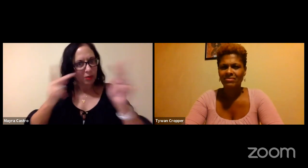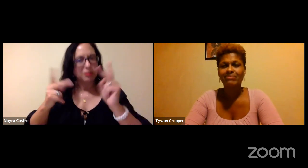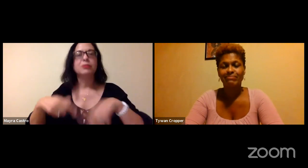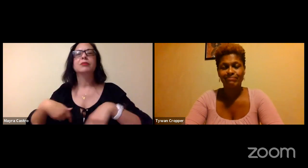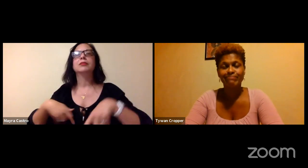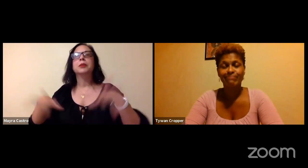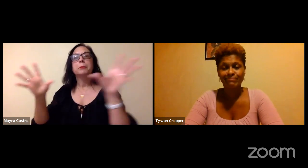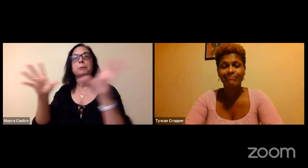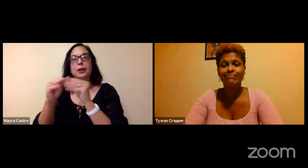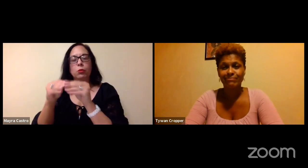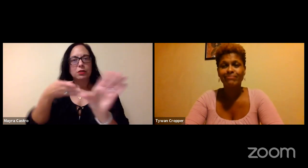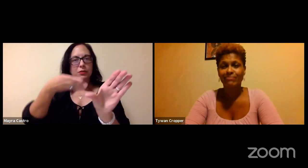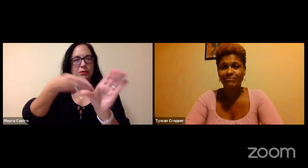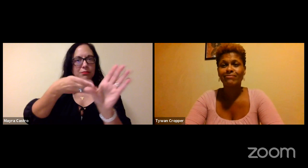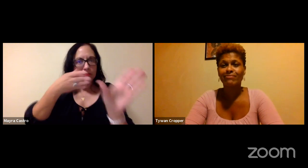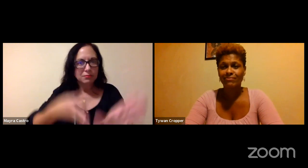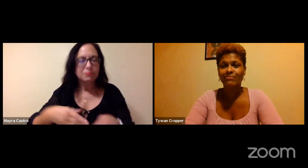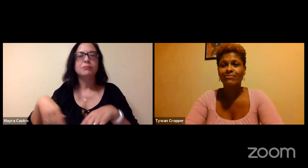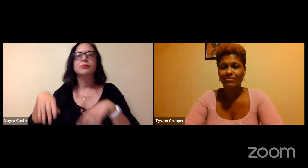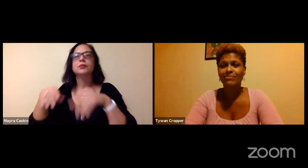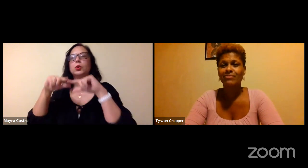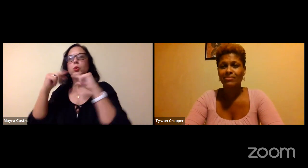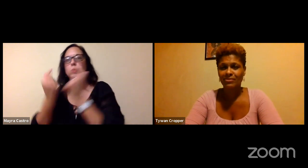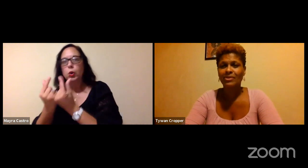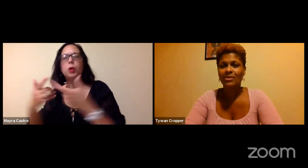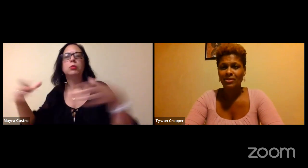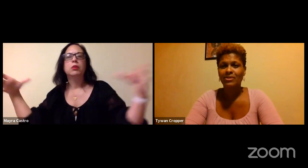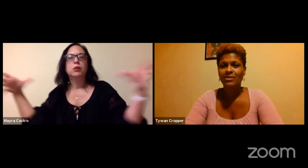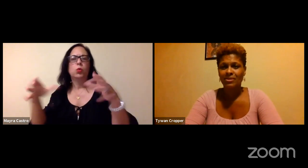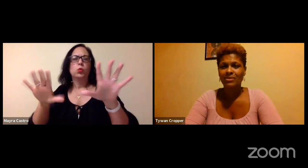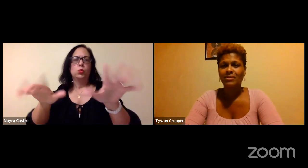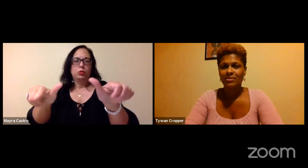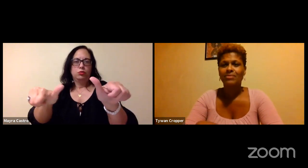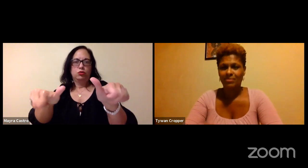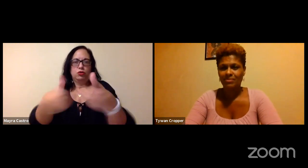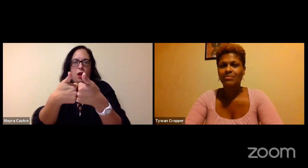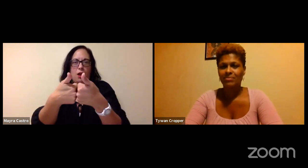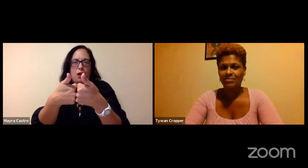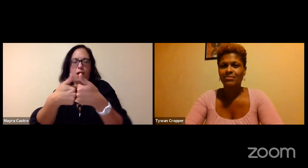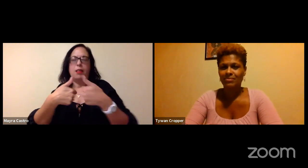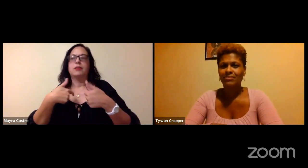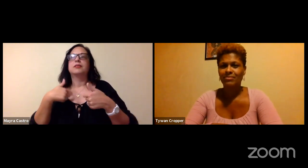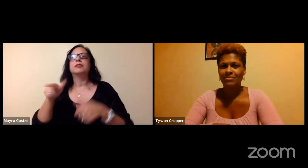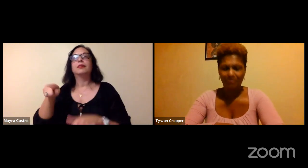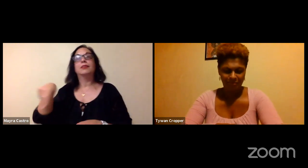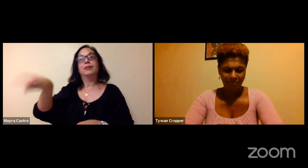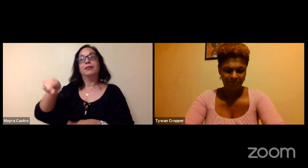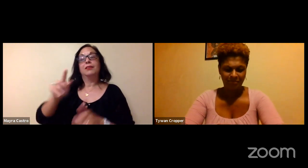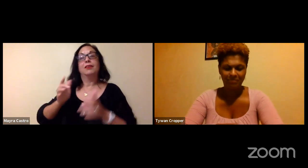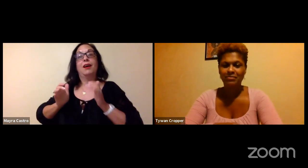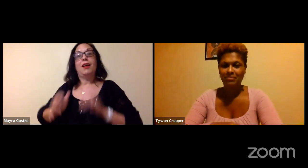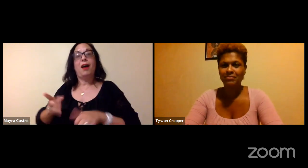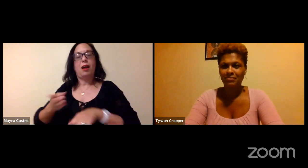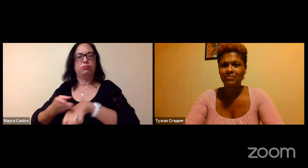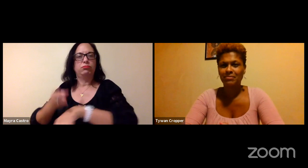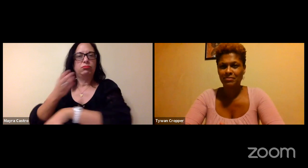with deaf consumers. I'd have meetings with the psychiatrist or the